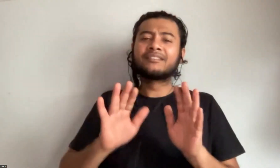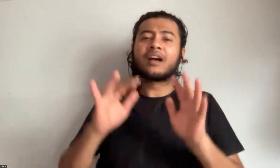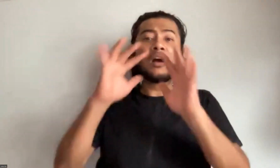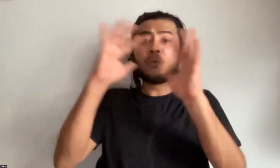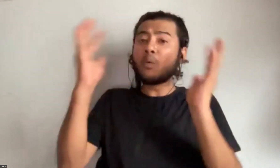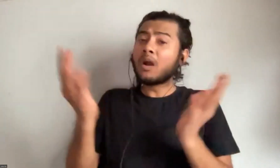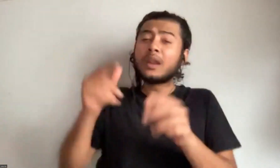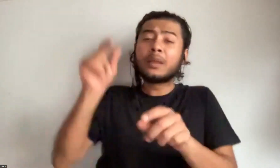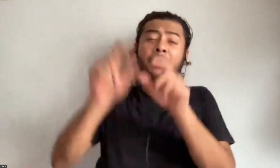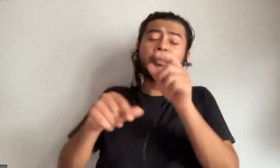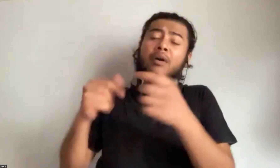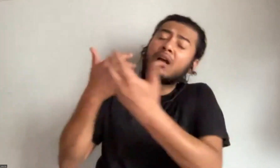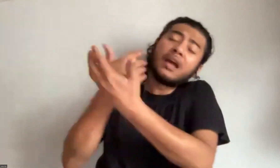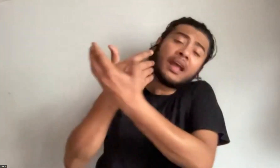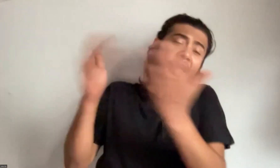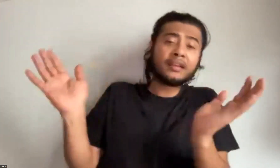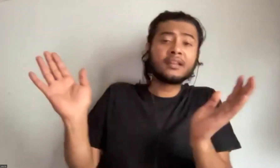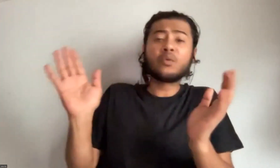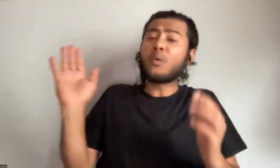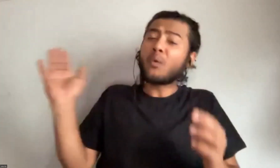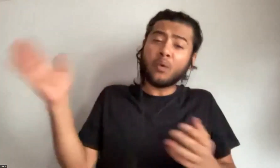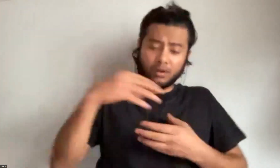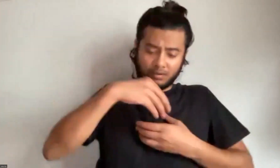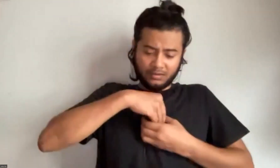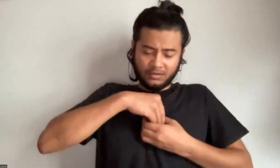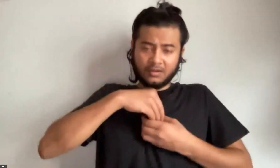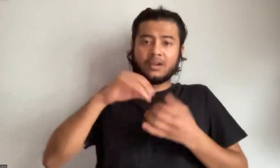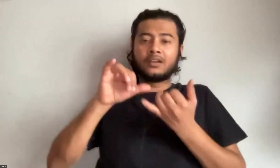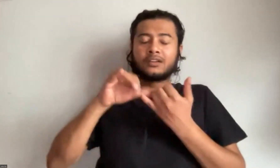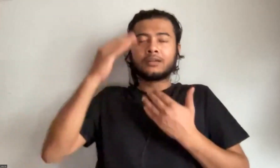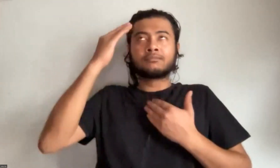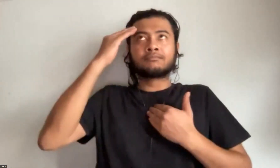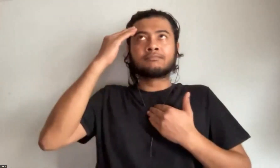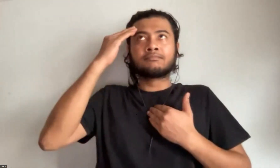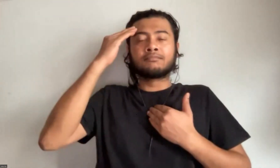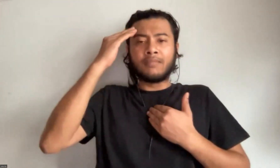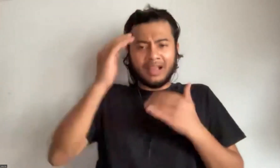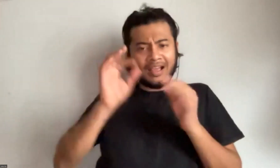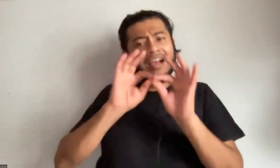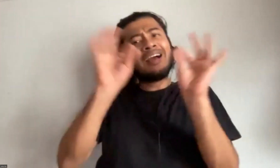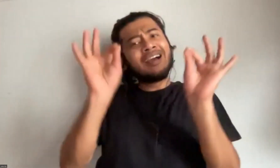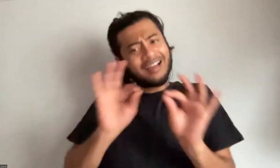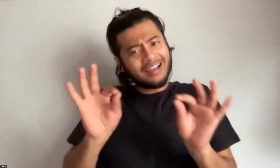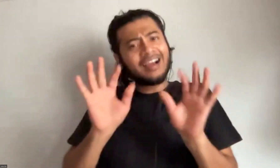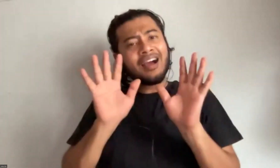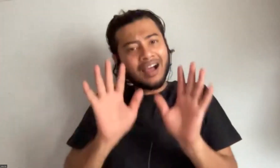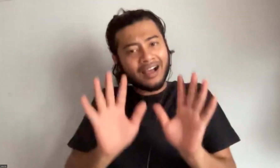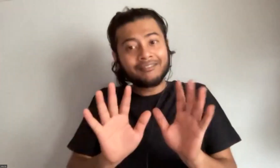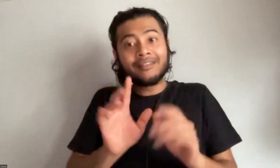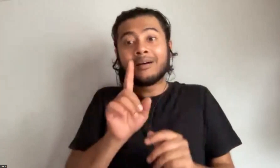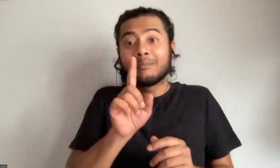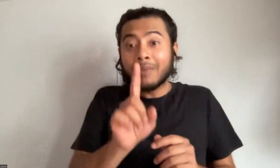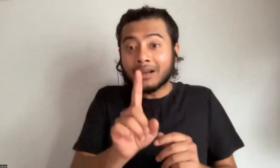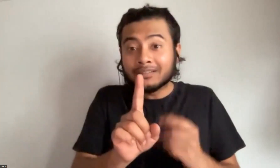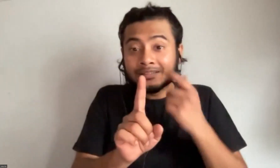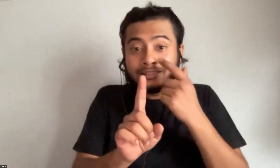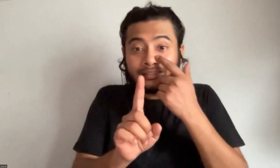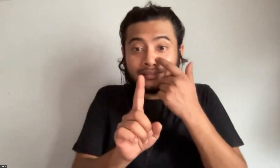have forgotten. So last class I had given the example of adulteration. So adulteration means mixing something